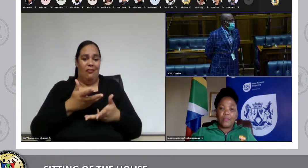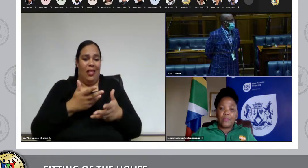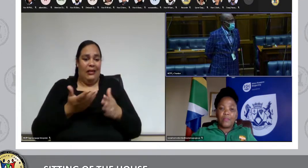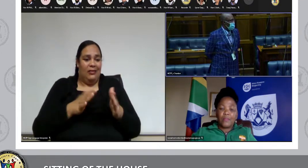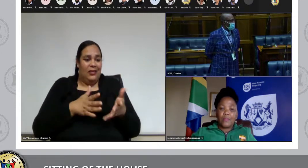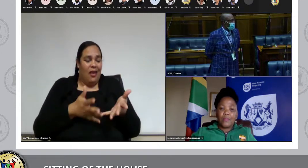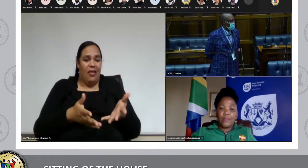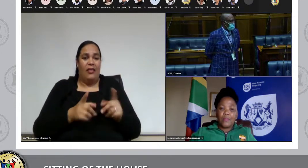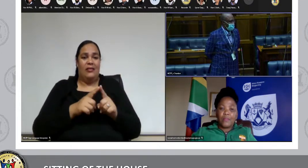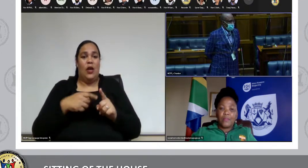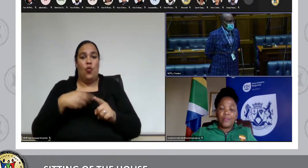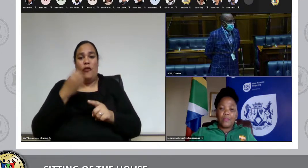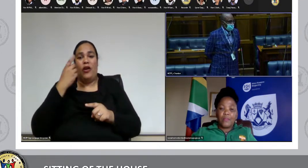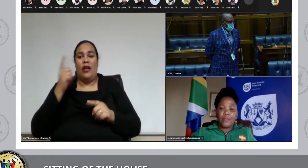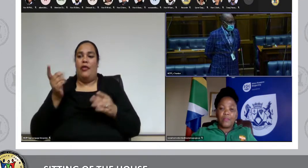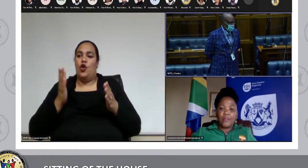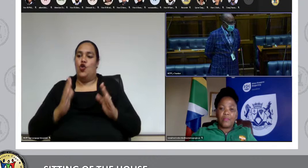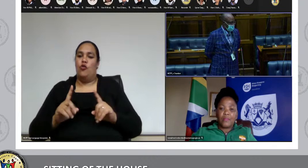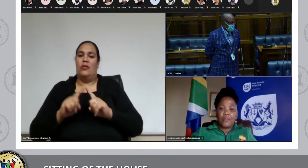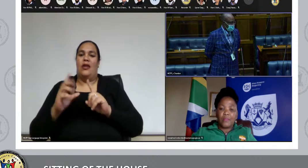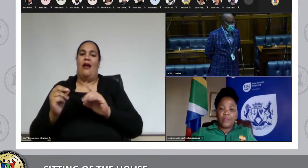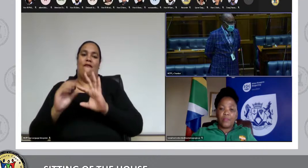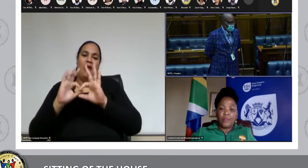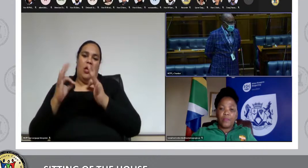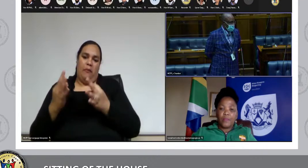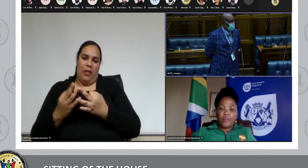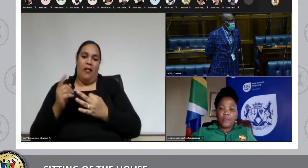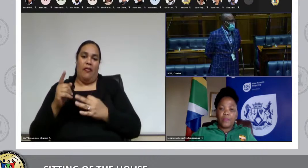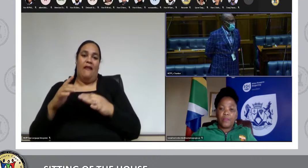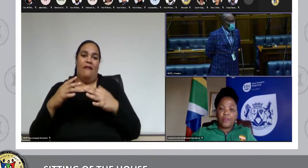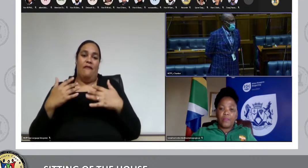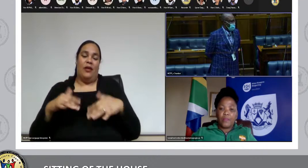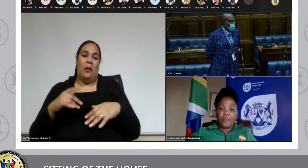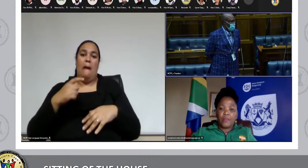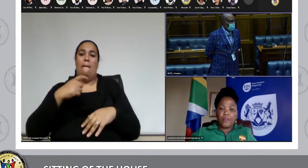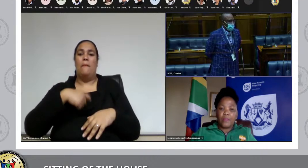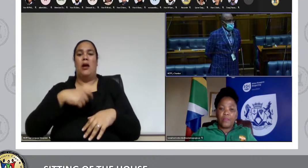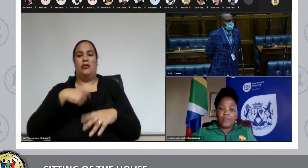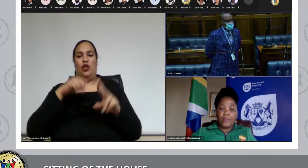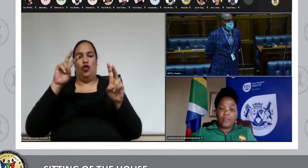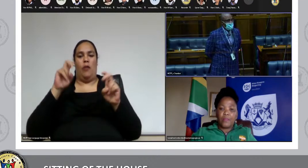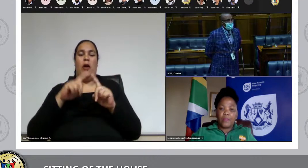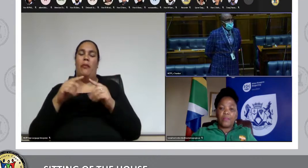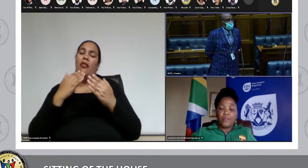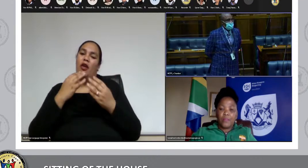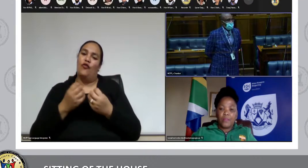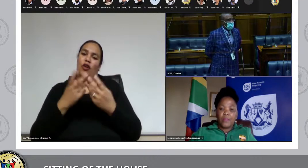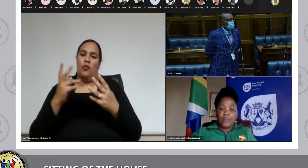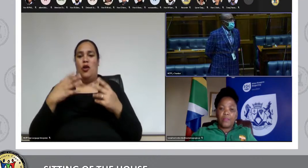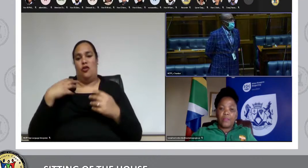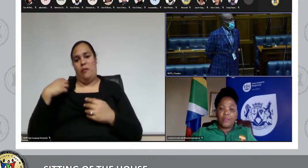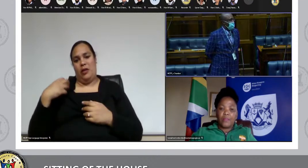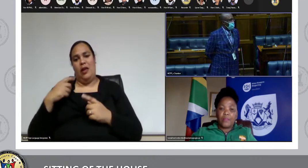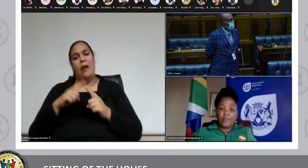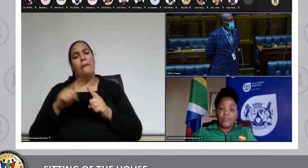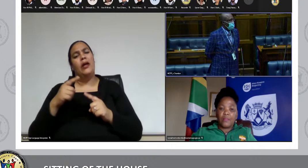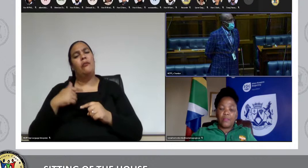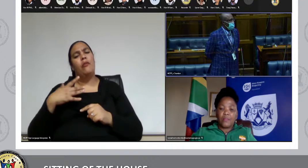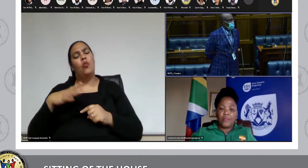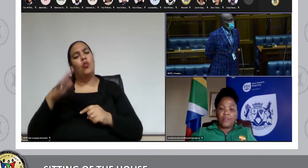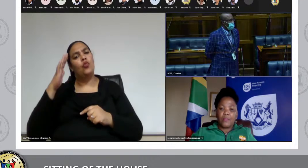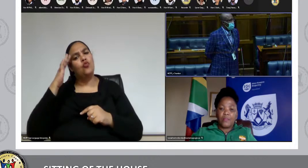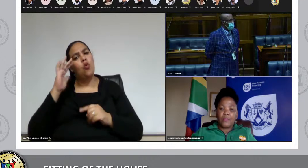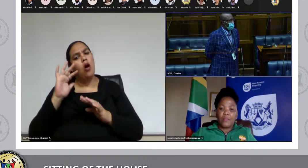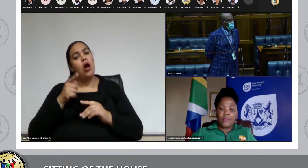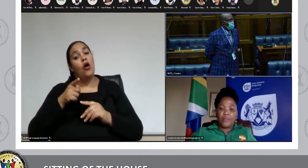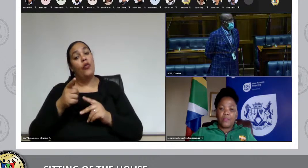forget that they're also human beings and a family. So this is a very personal topic to me. So thank you for that, Minister. Minister, I just wanted to find out, how is